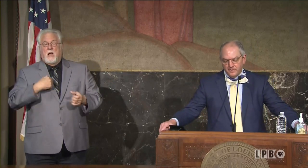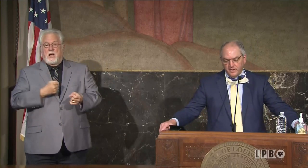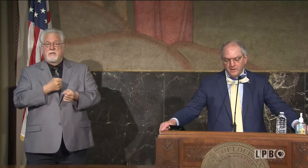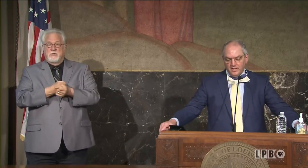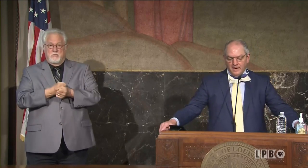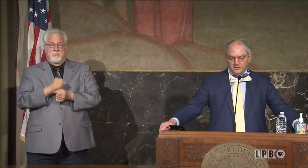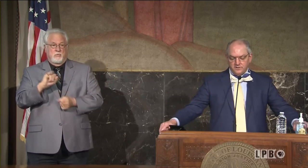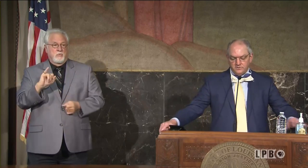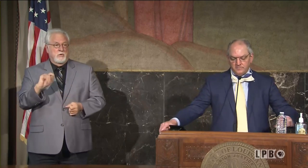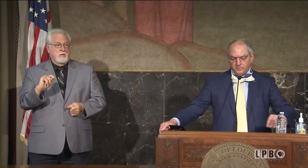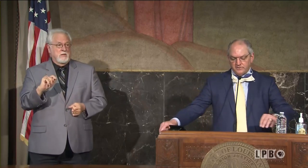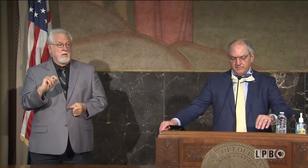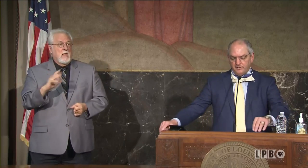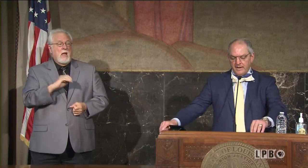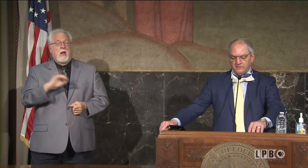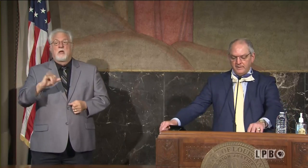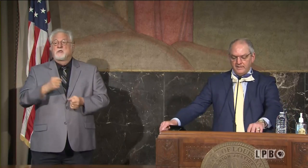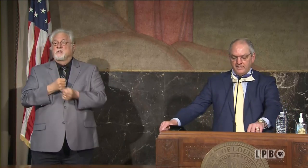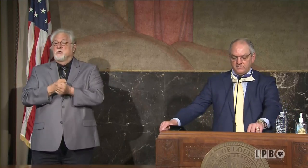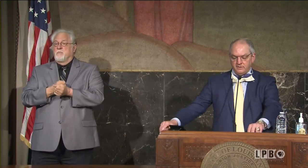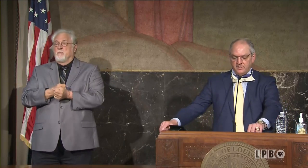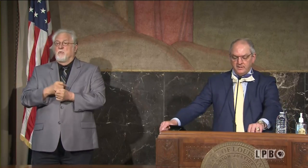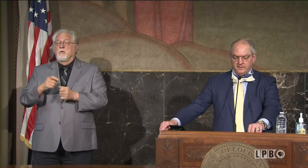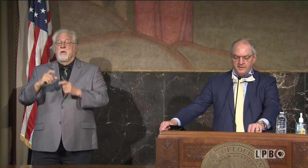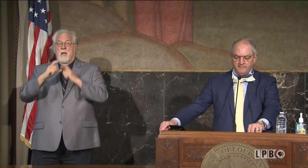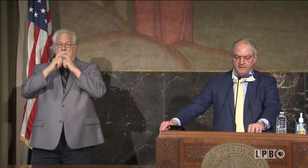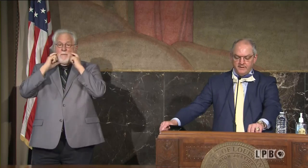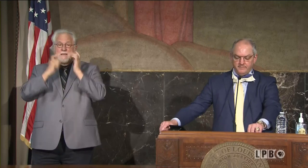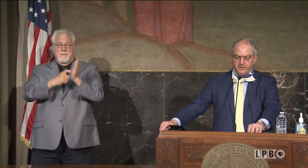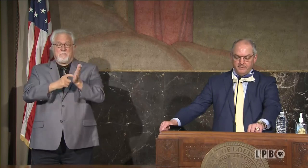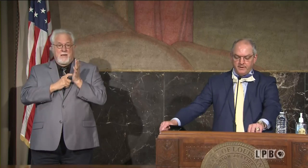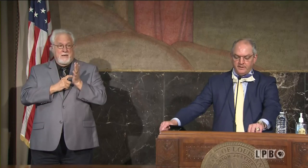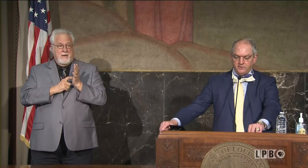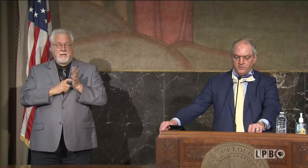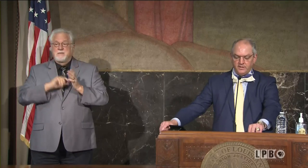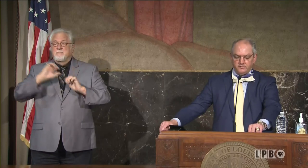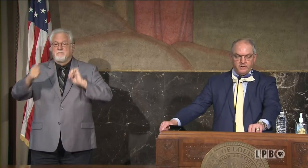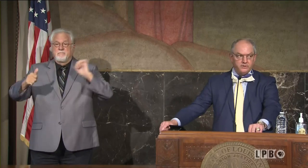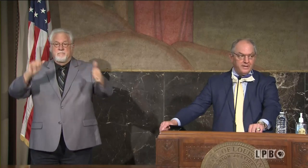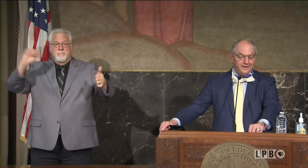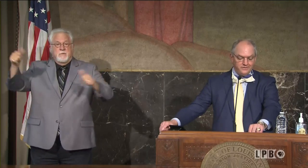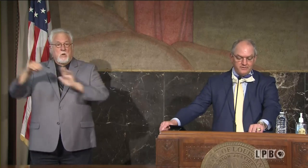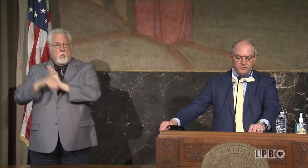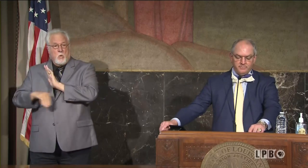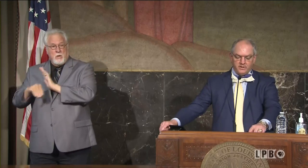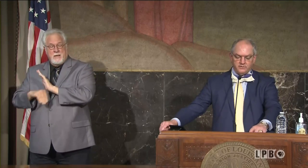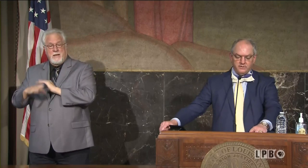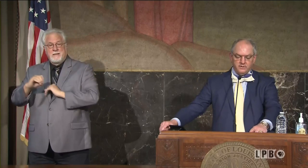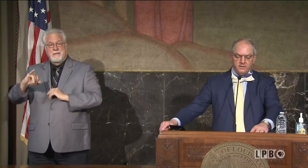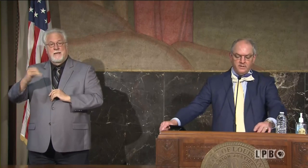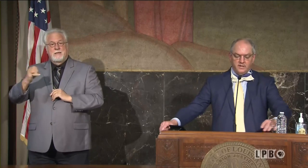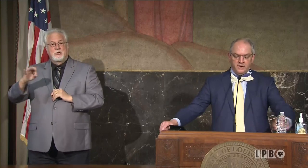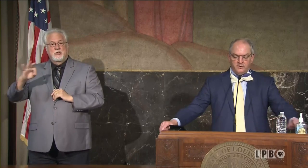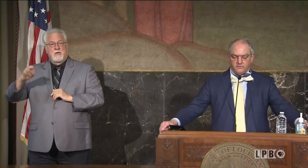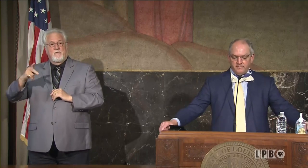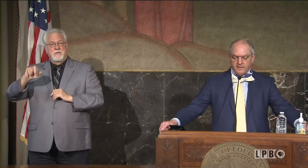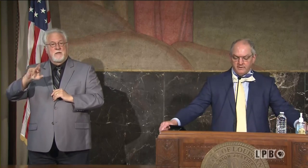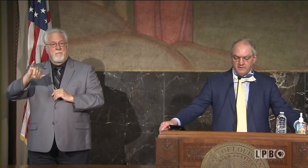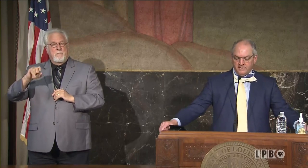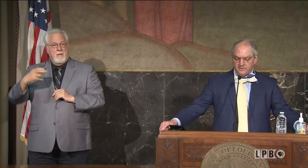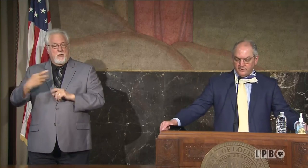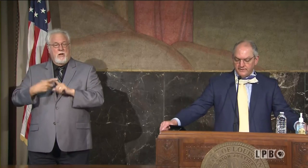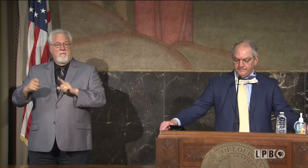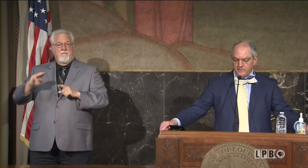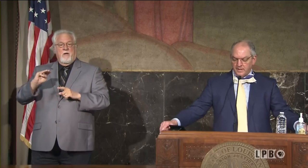it. I also support similar mask mandates that have been put in place in Orleans Parish and in Jefferson Parish from